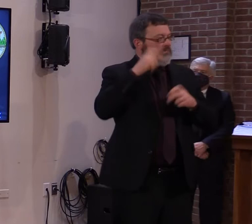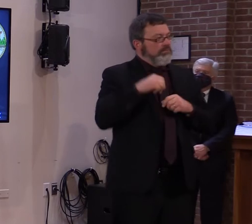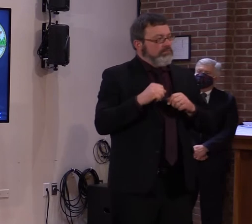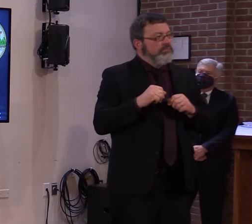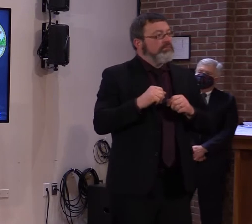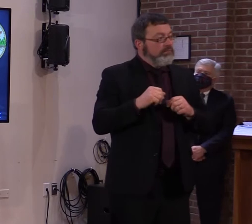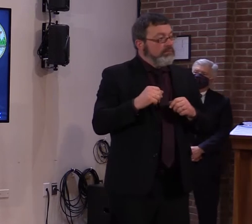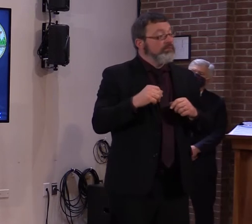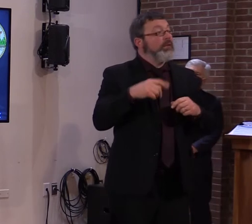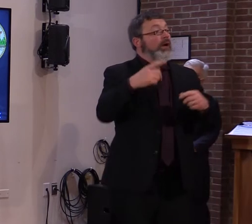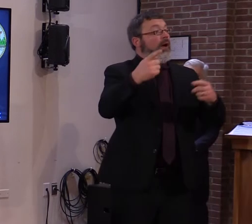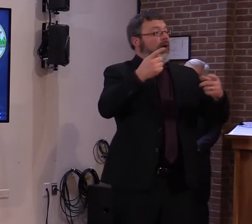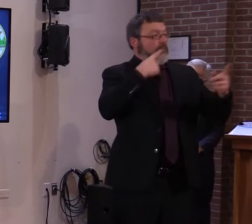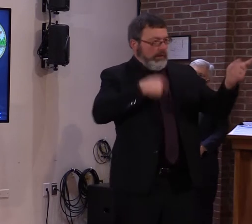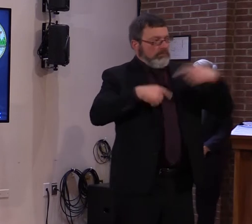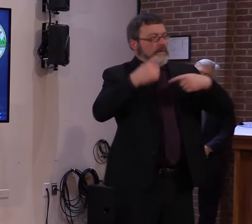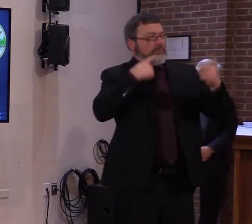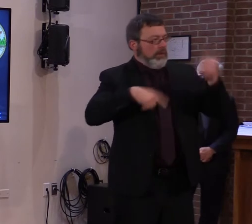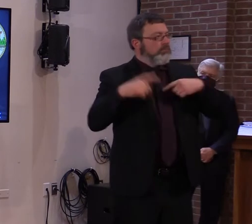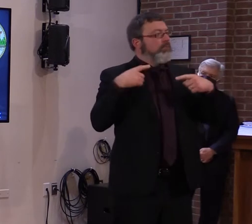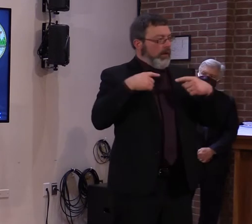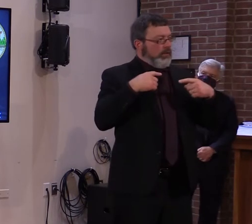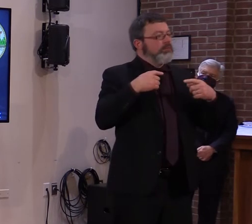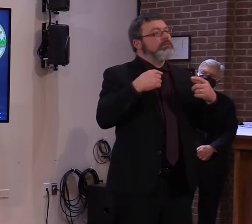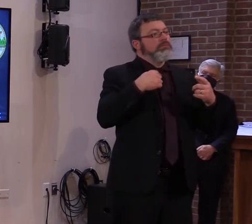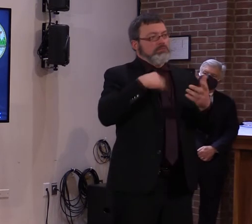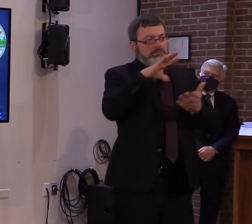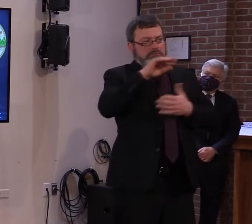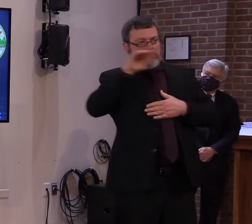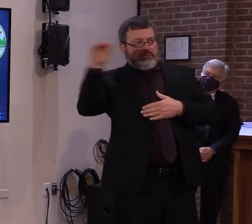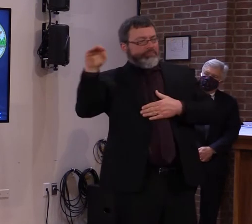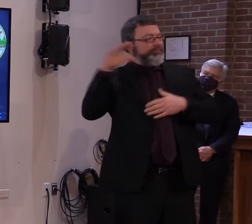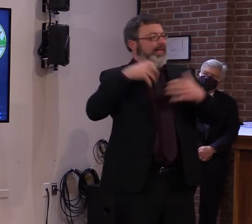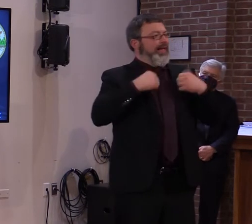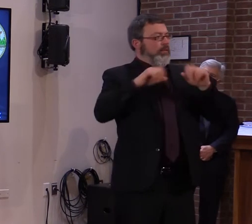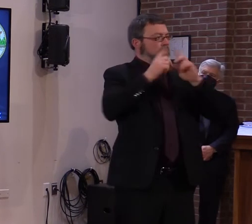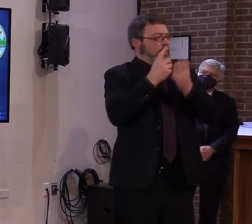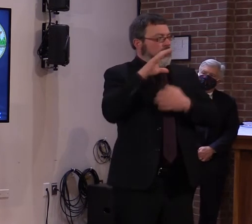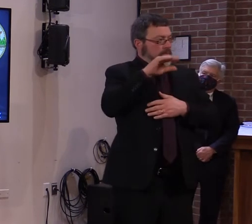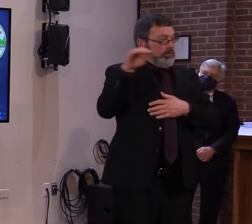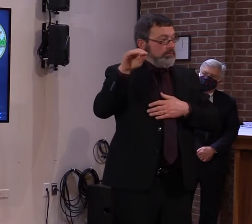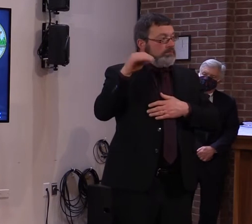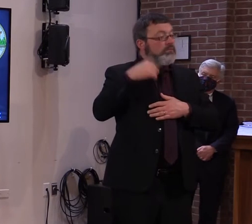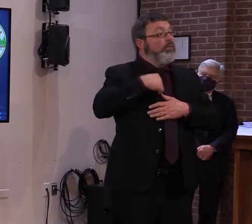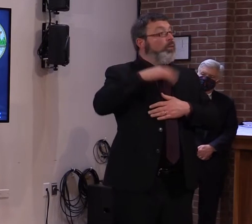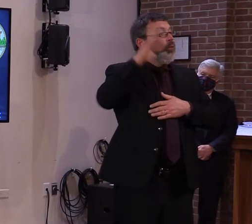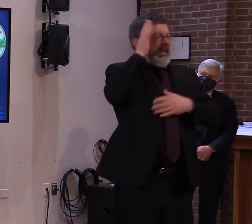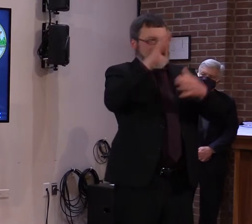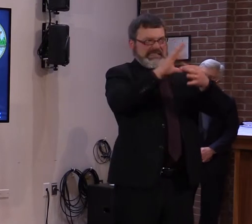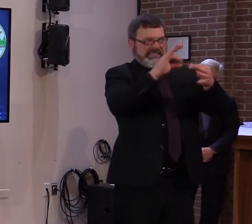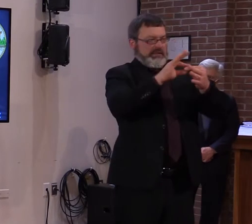Department of Health reporting processes, and next week we'll provide a more specific update on that information.